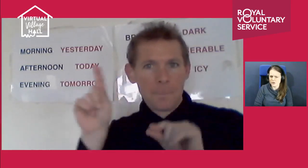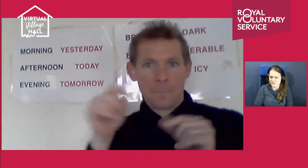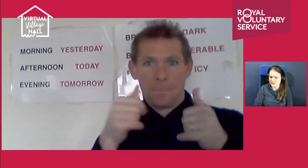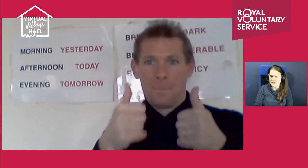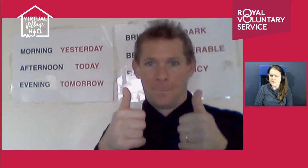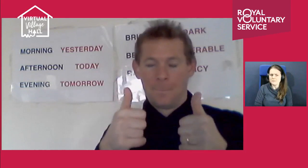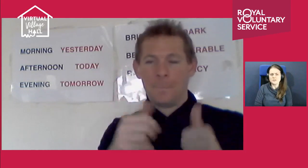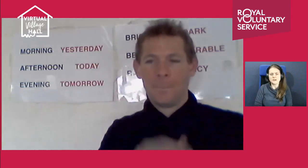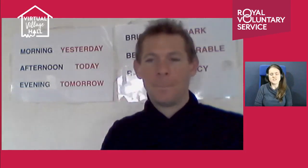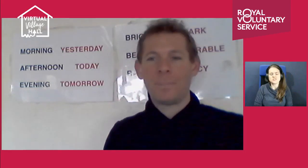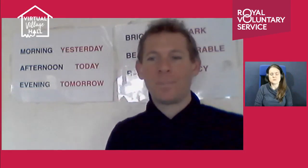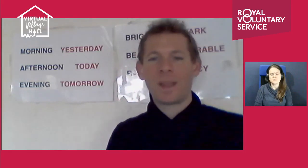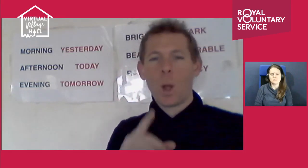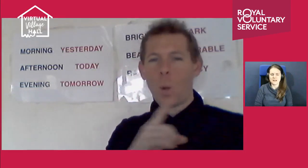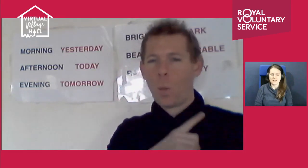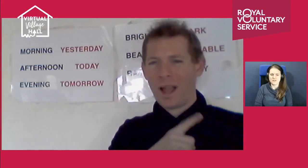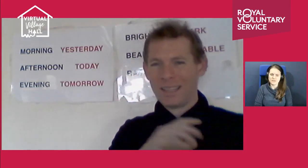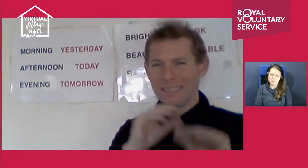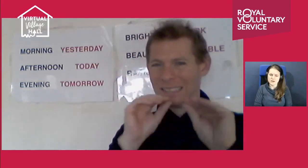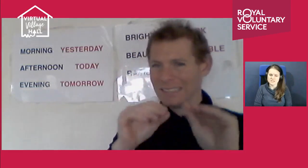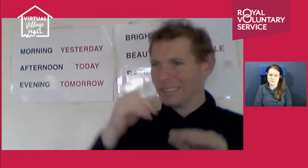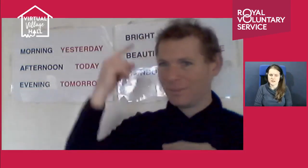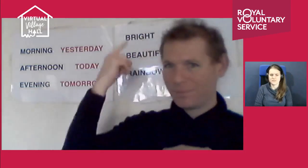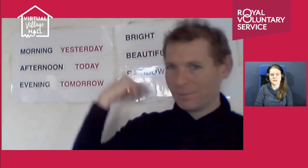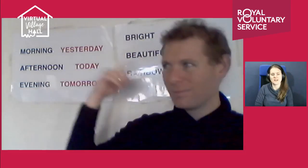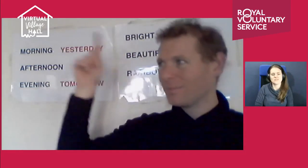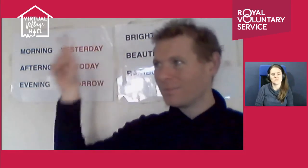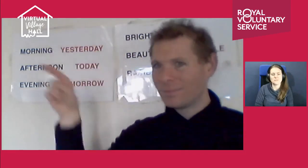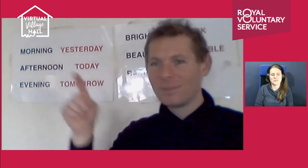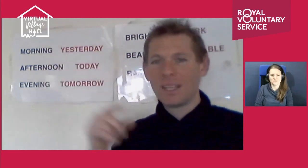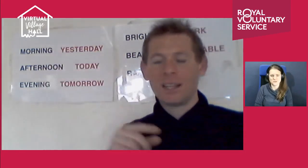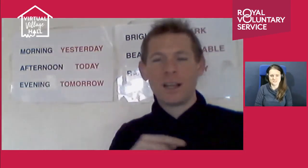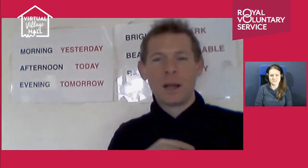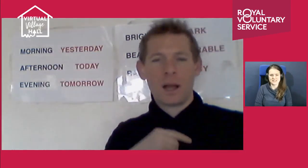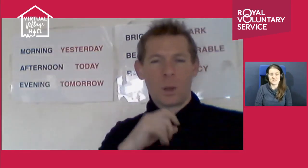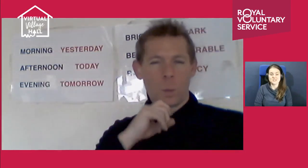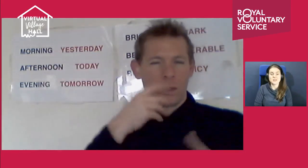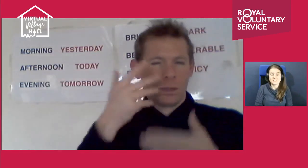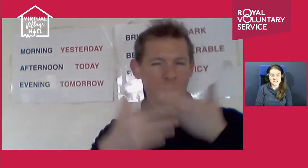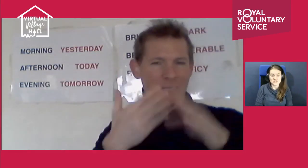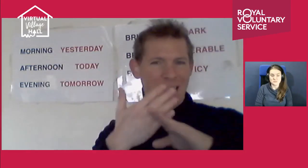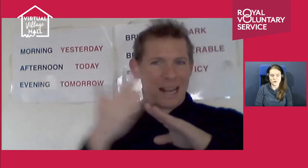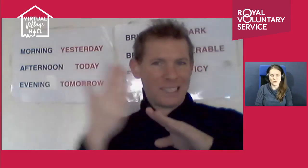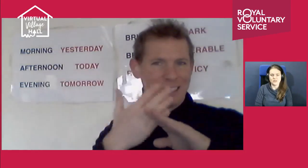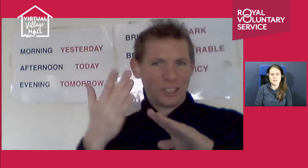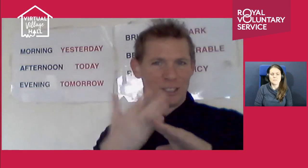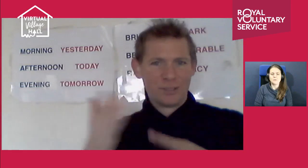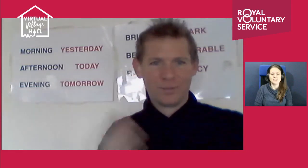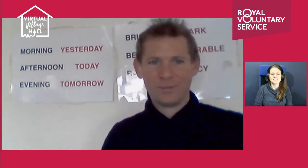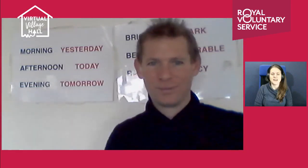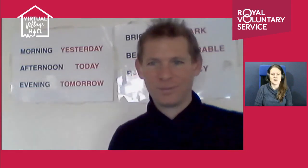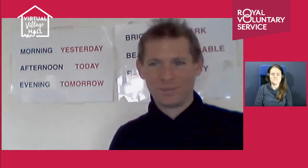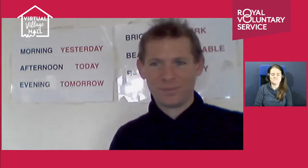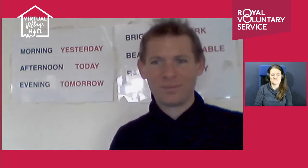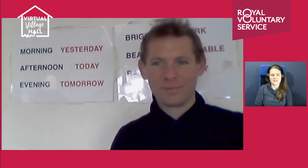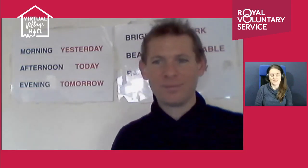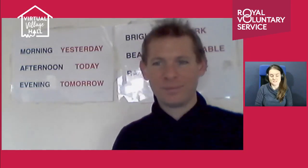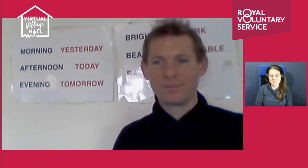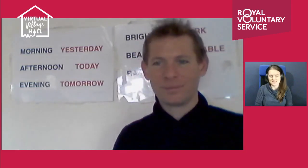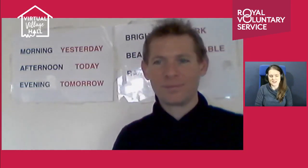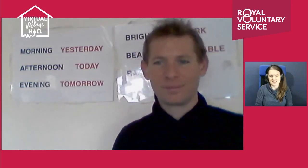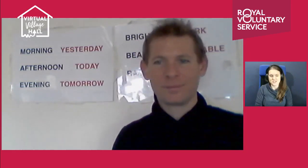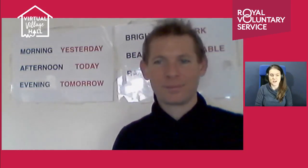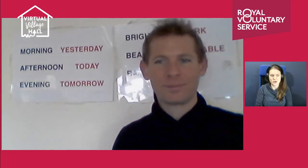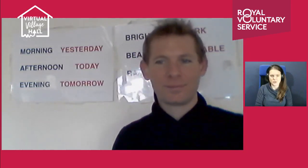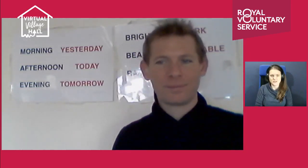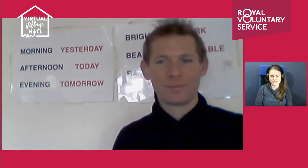retaining all of it, but you might just be able to pick out a few words that we're covering and remember those ones. So I'll teach them all, but I'll